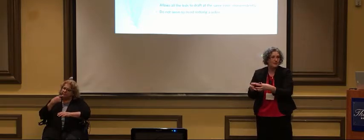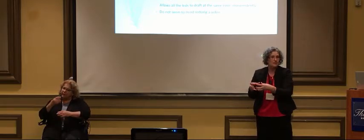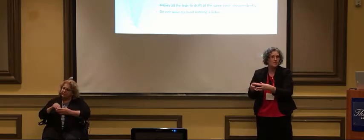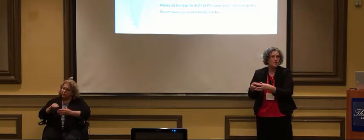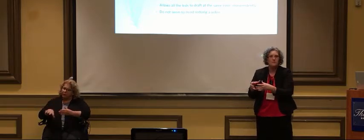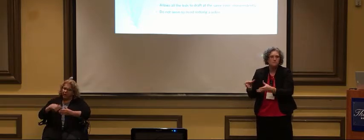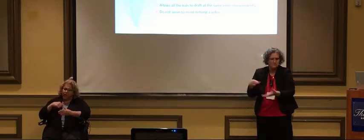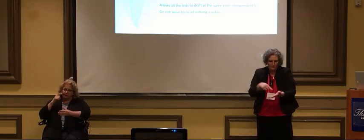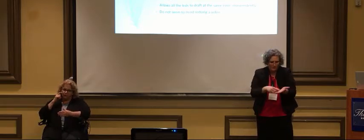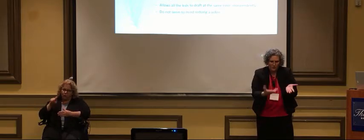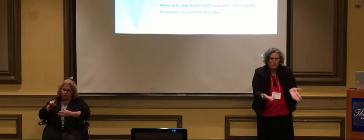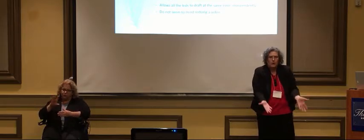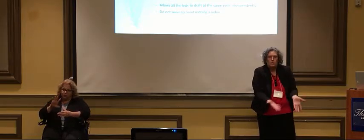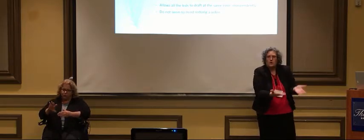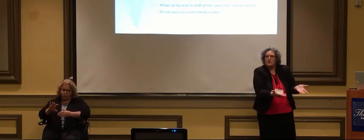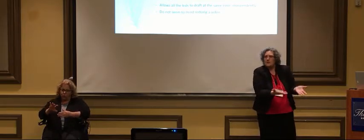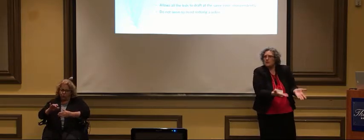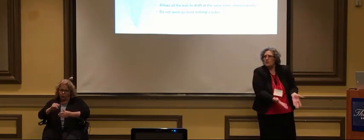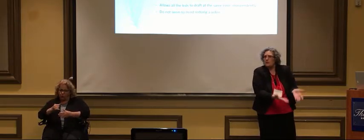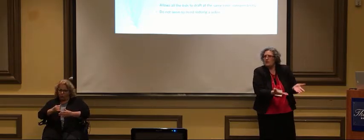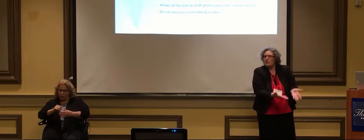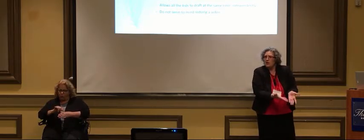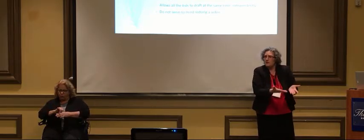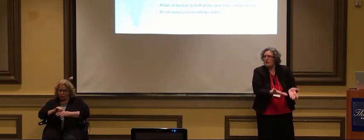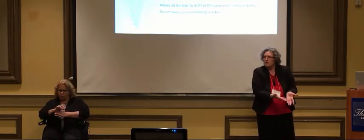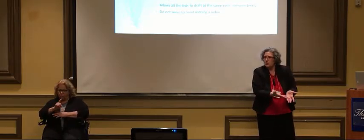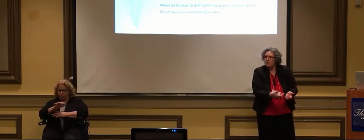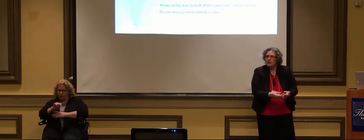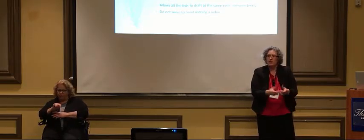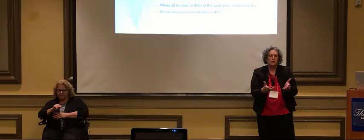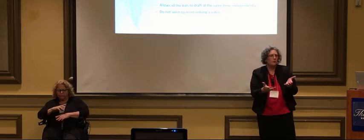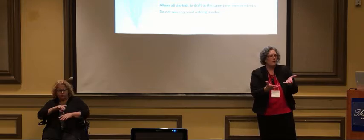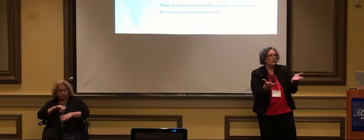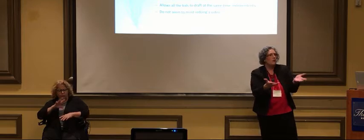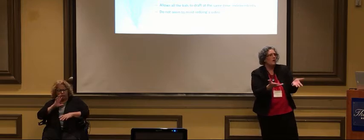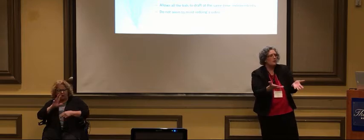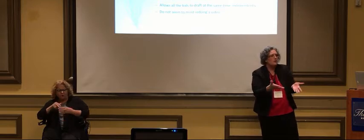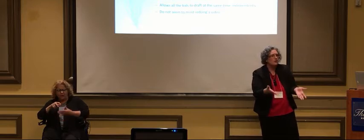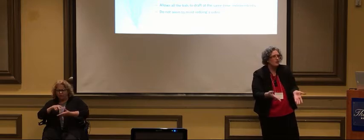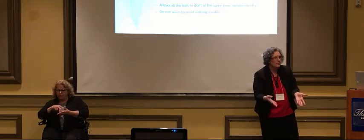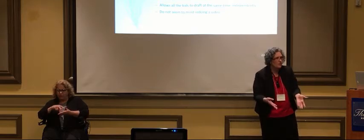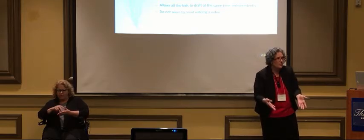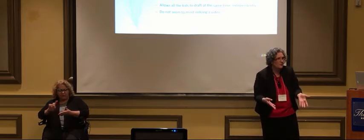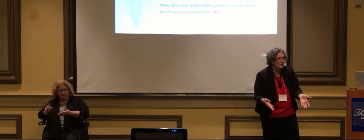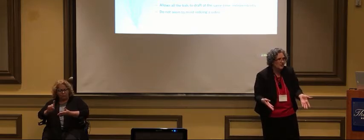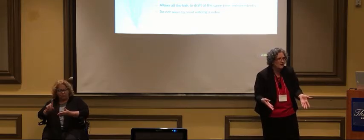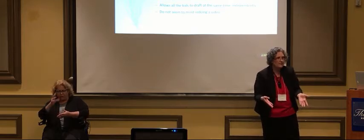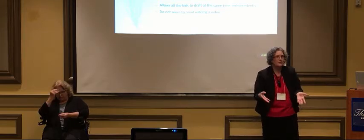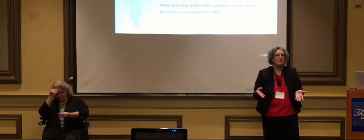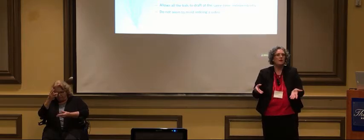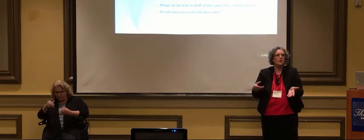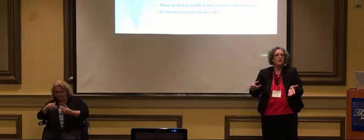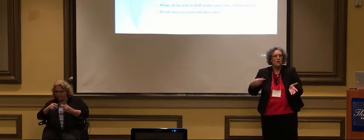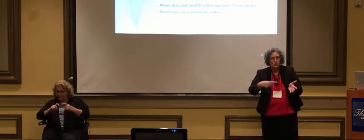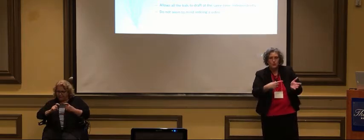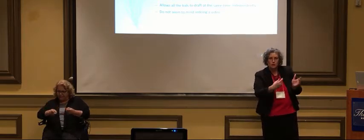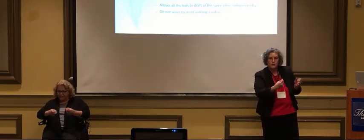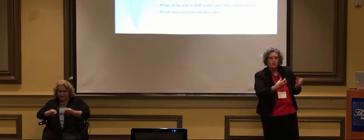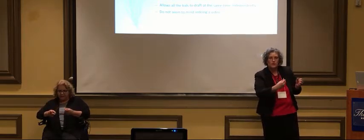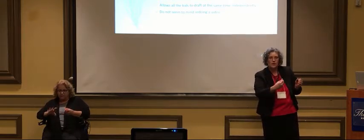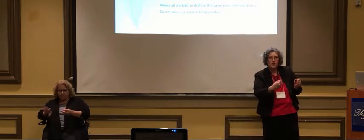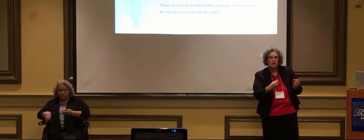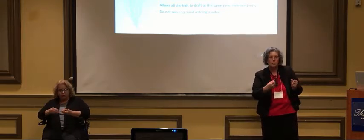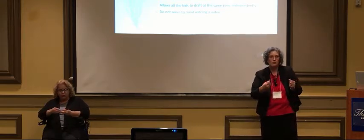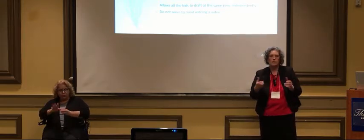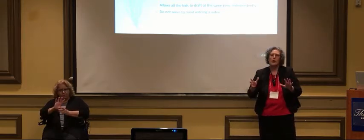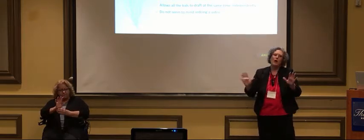final draft. Where is this cool thing that talks about the trampoline? Or where is your information about your gifts? You include